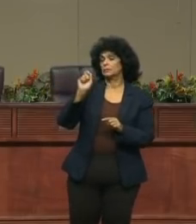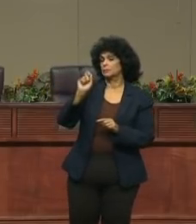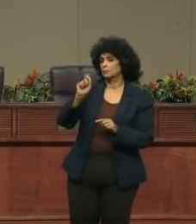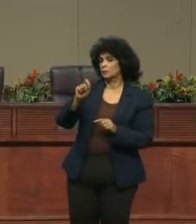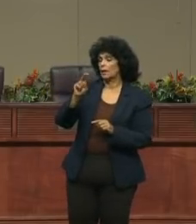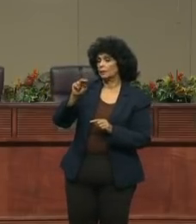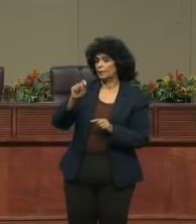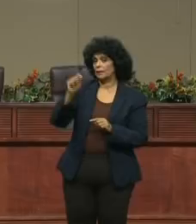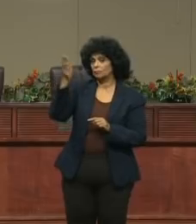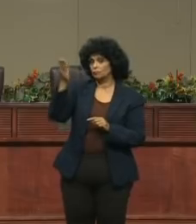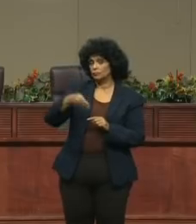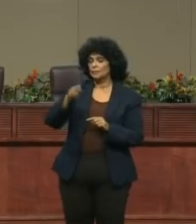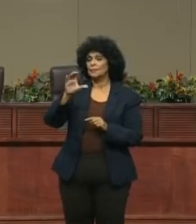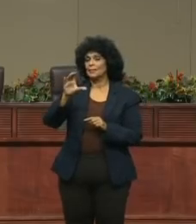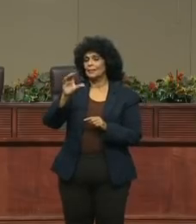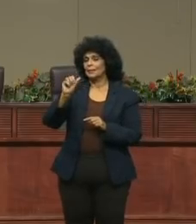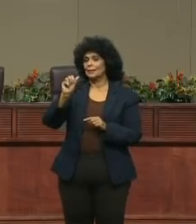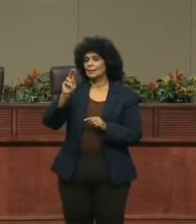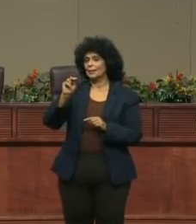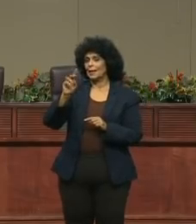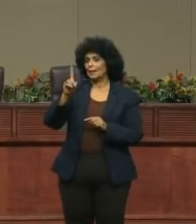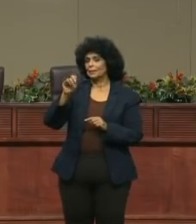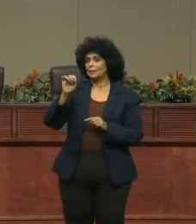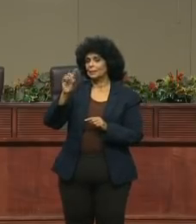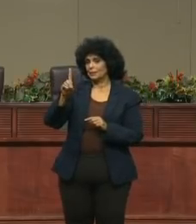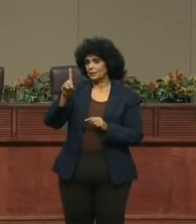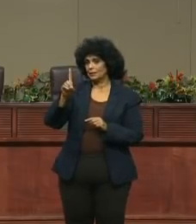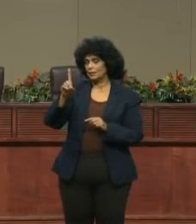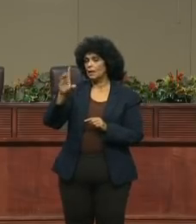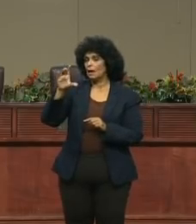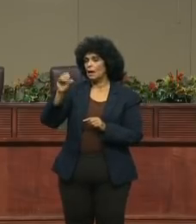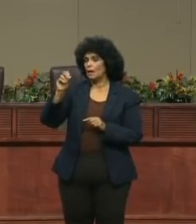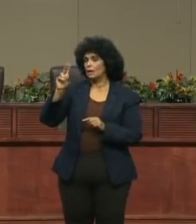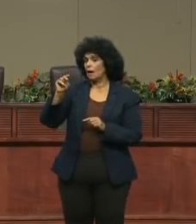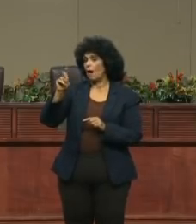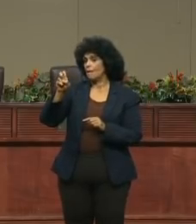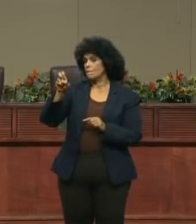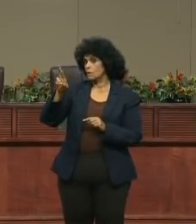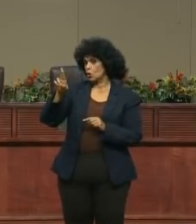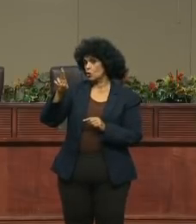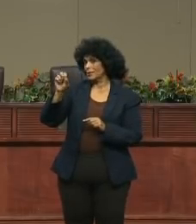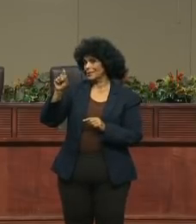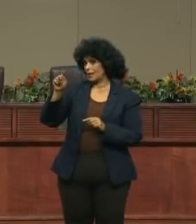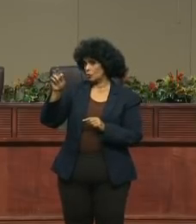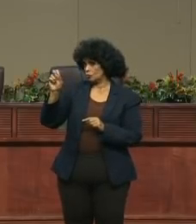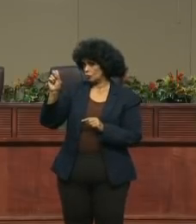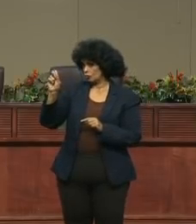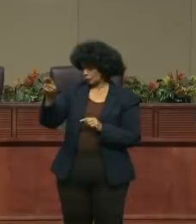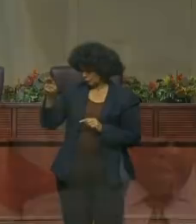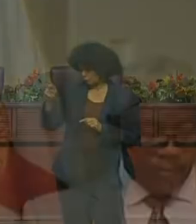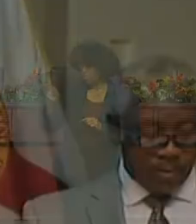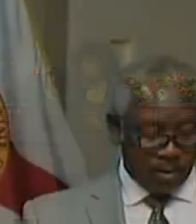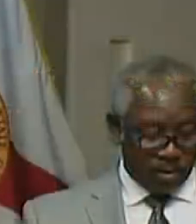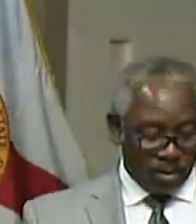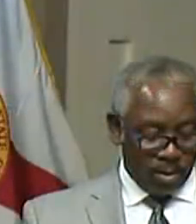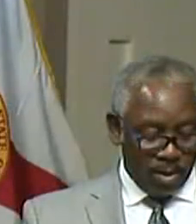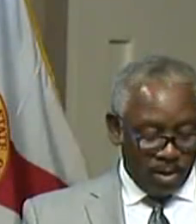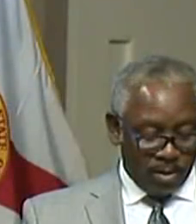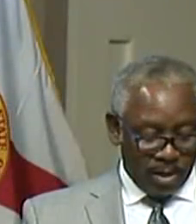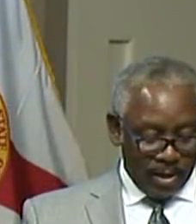ocfl.net/candid conversations. Again, we ask that you tune in to watch us on Wednesday for that lively